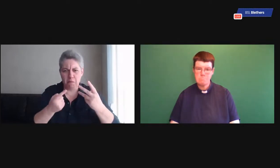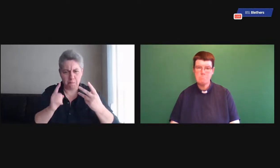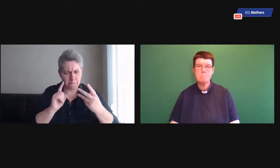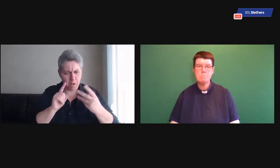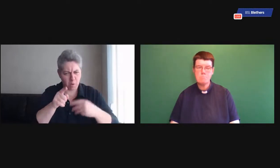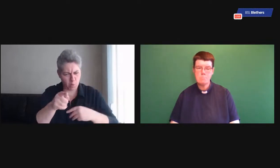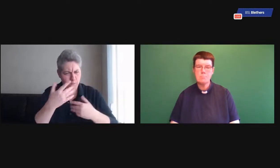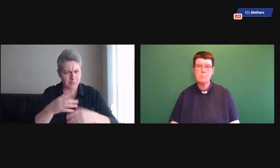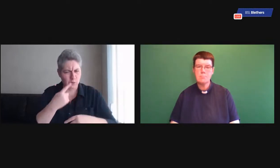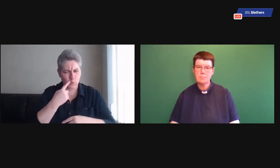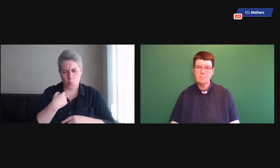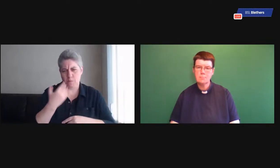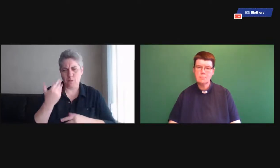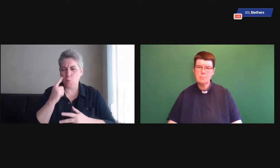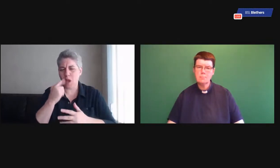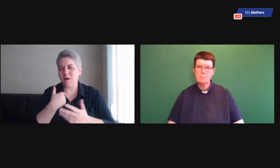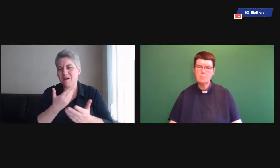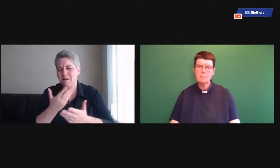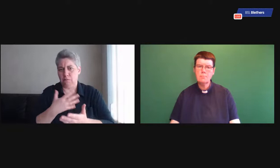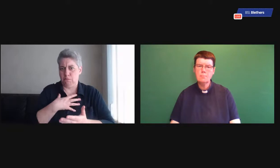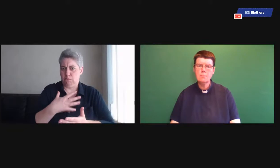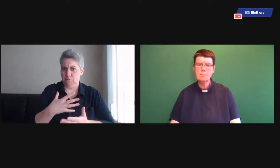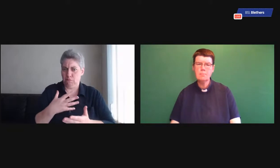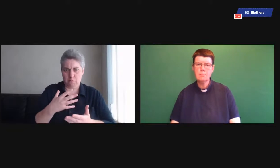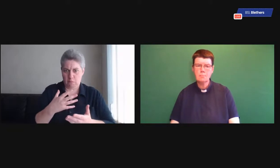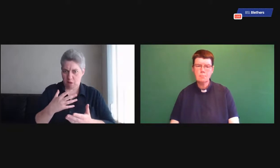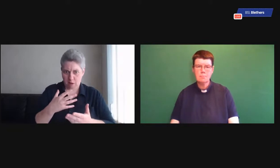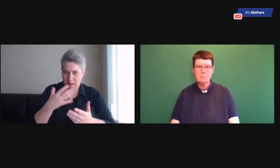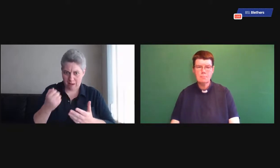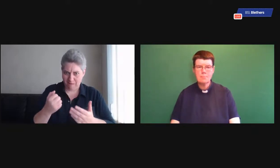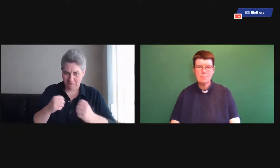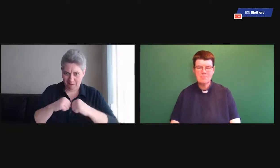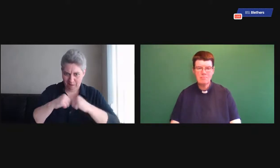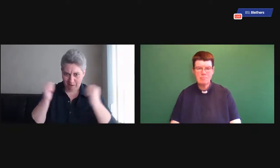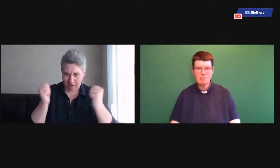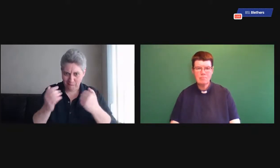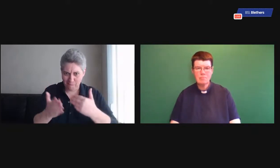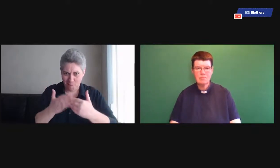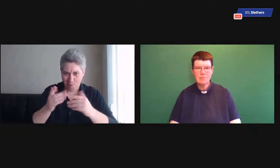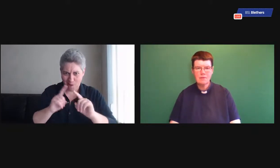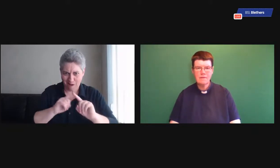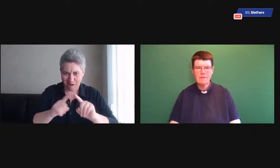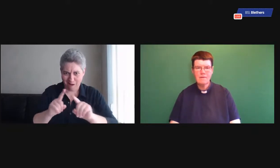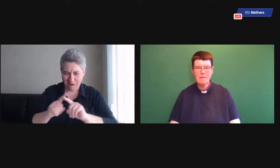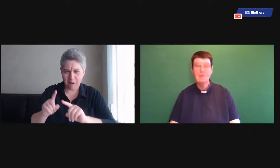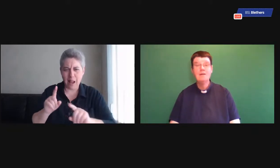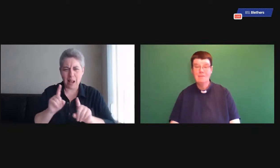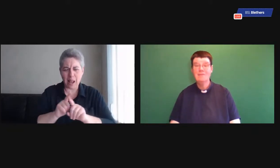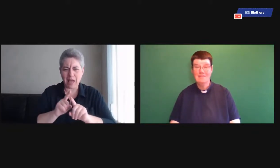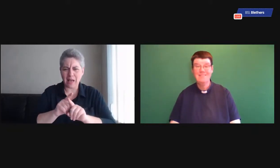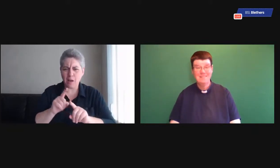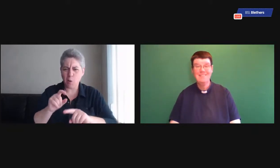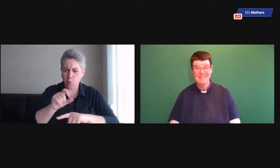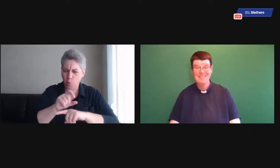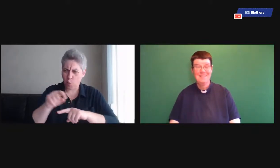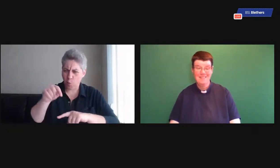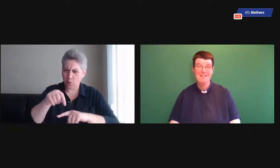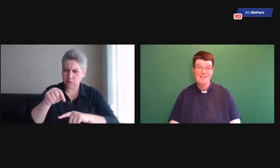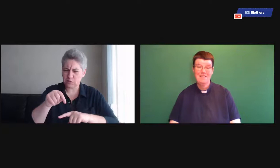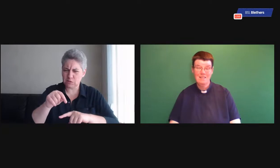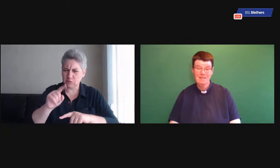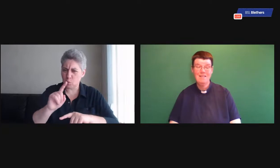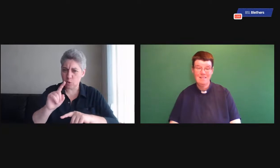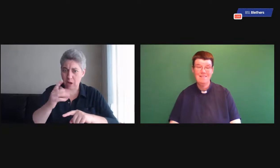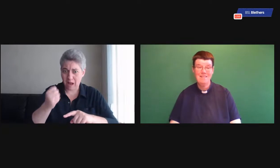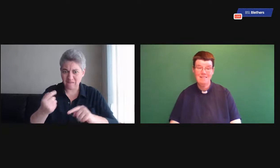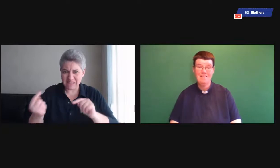the Bible and things like that. But you told me recently when we were having a wee chat that actually it's a lot more than